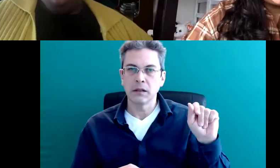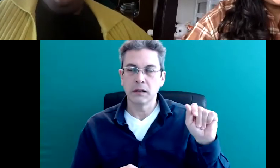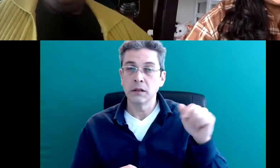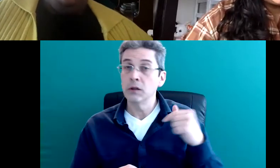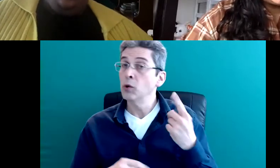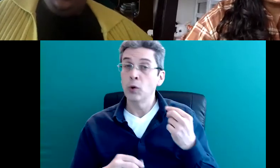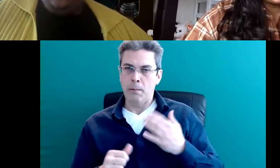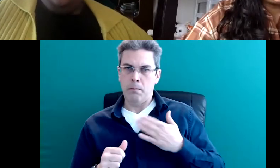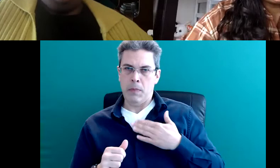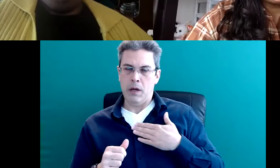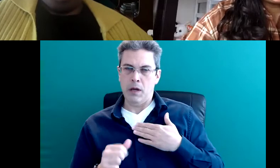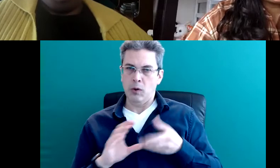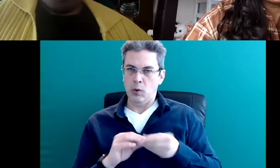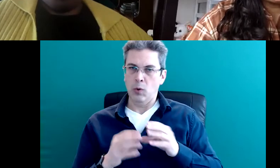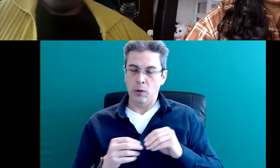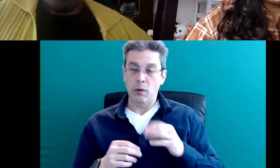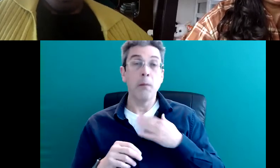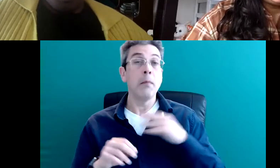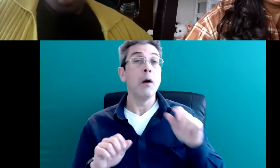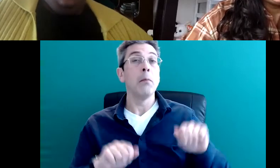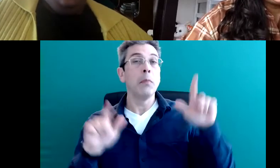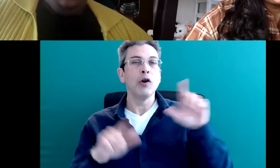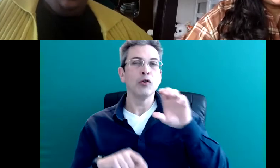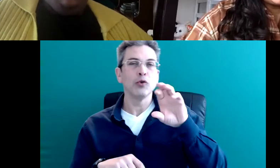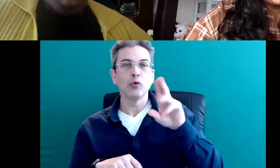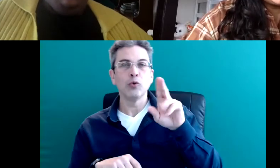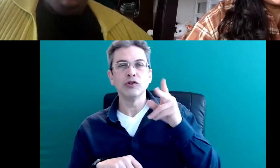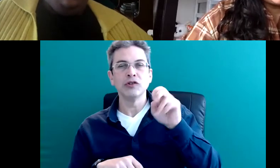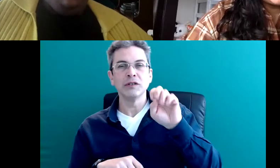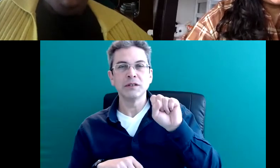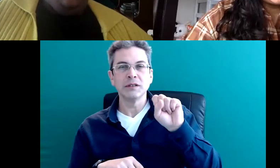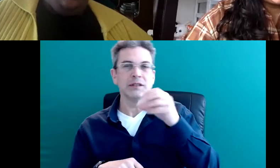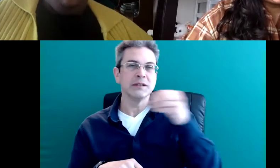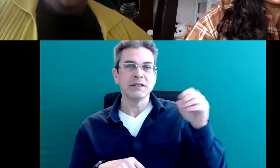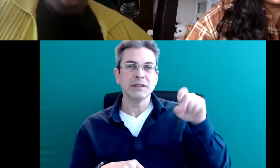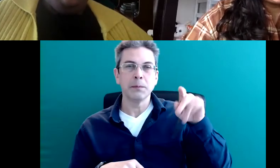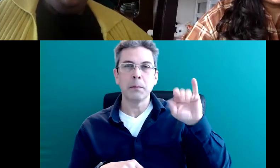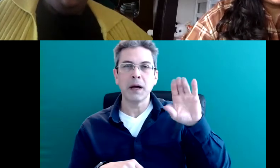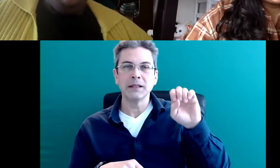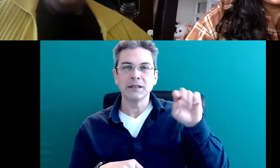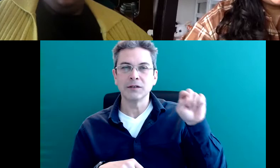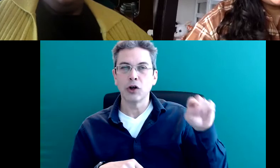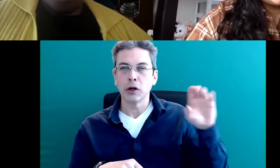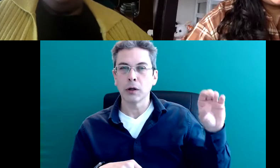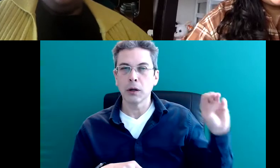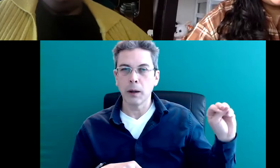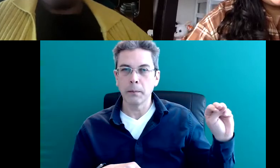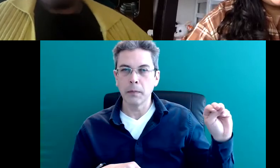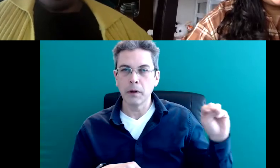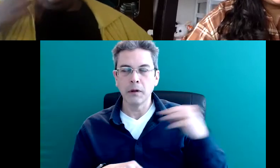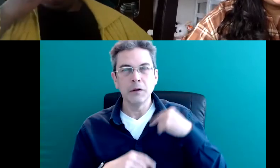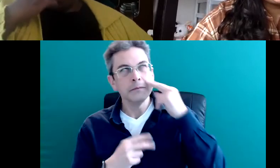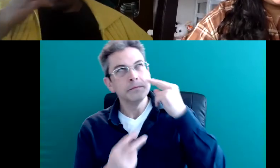my blog with crutchesandspice.com, and just kind of remembering what it was like for me